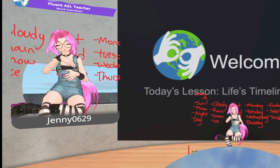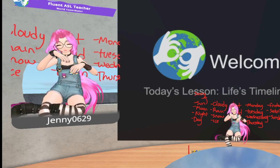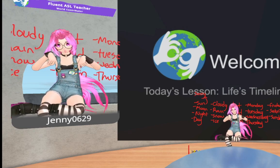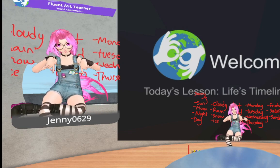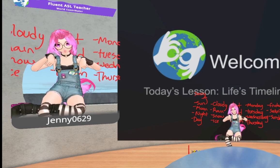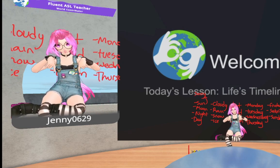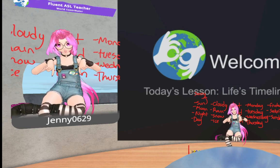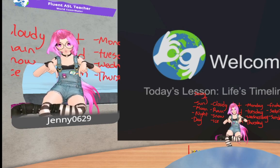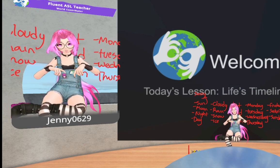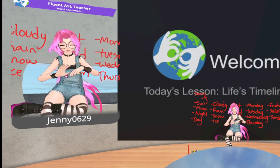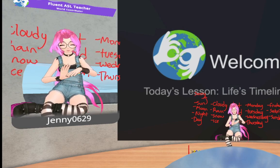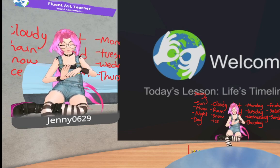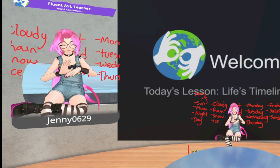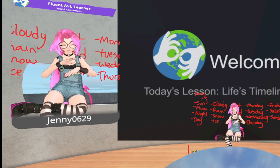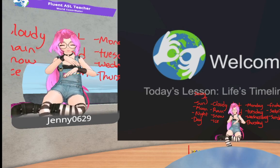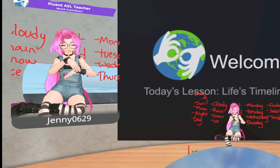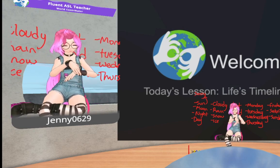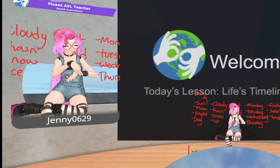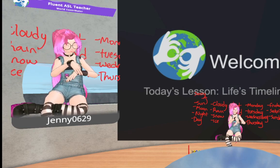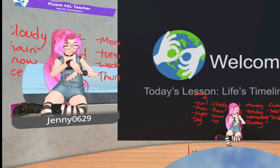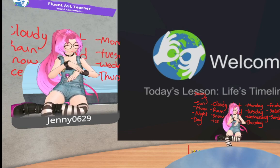this. Both palms down.